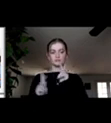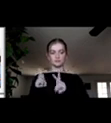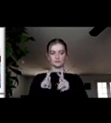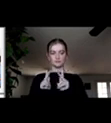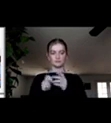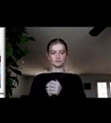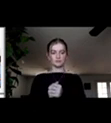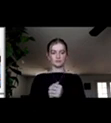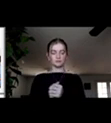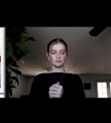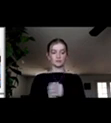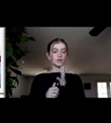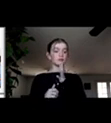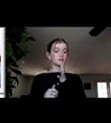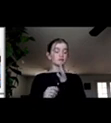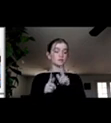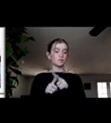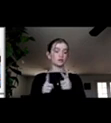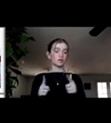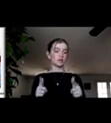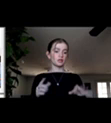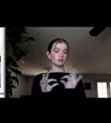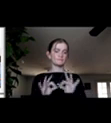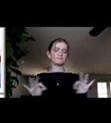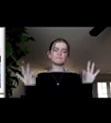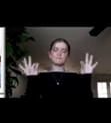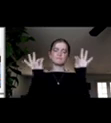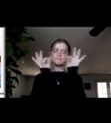One of these groups was comprised of deaf people.